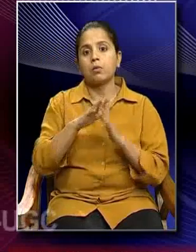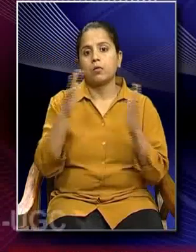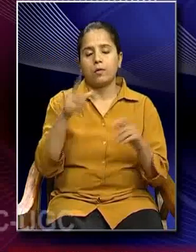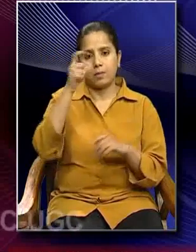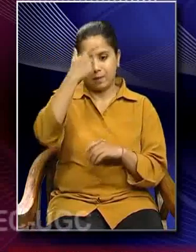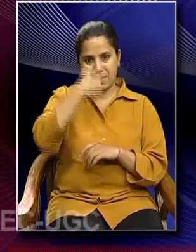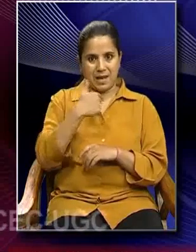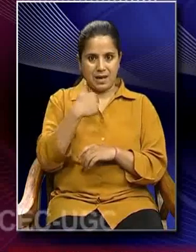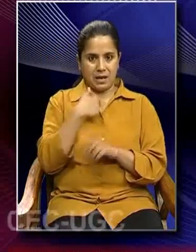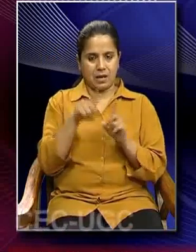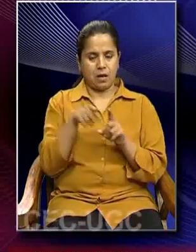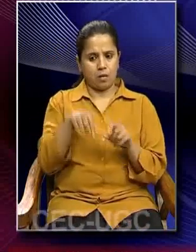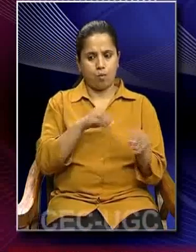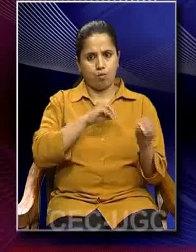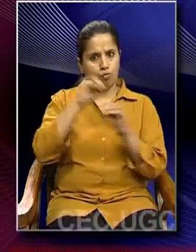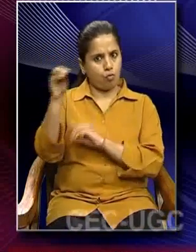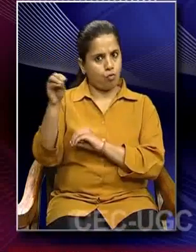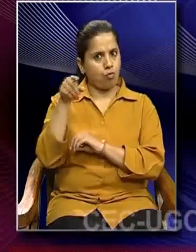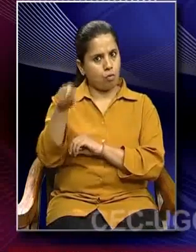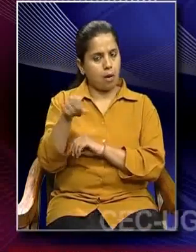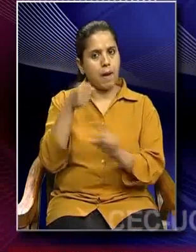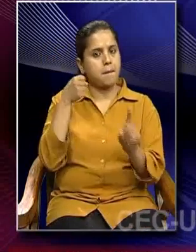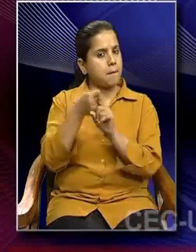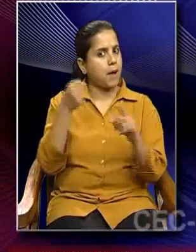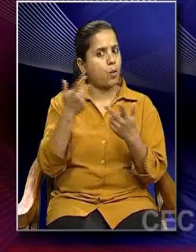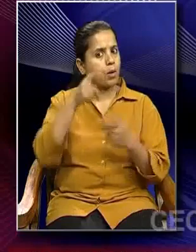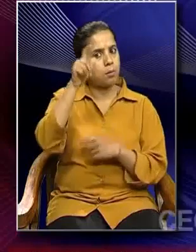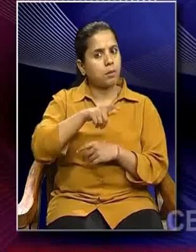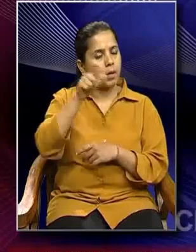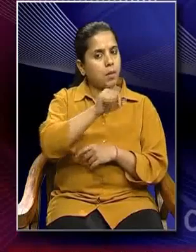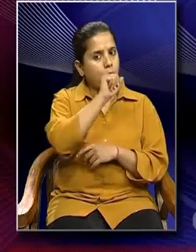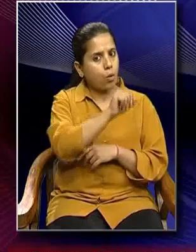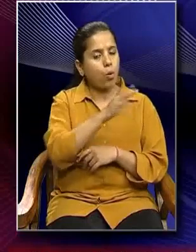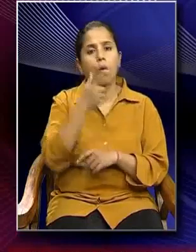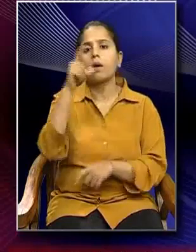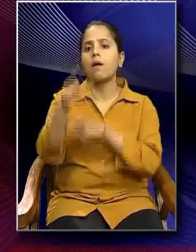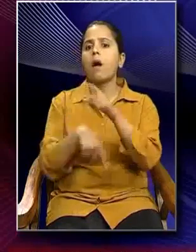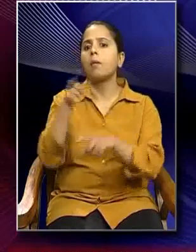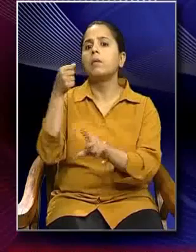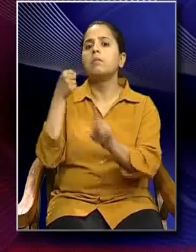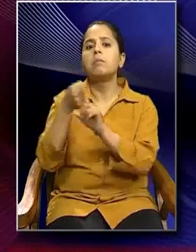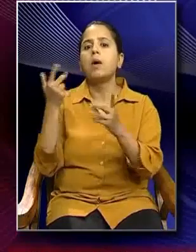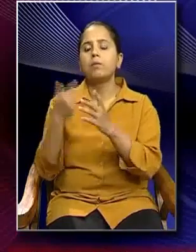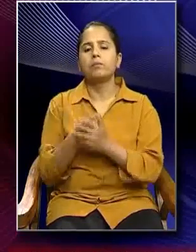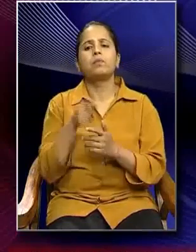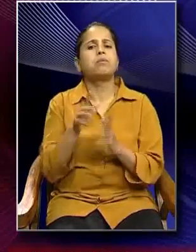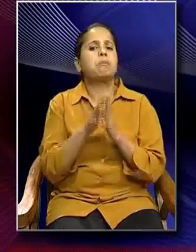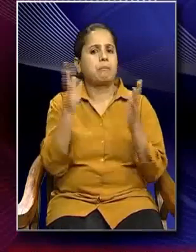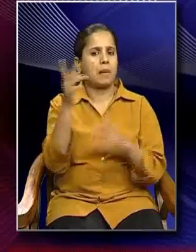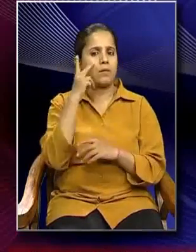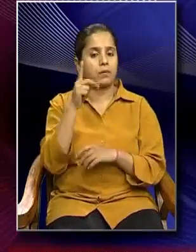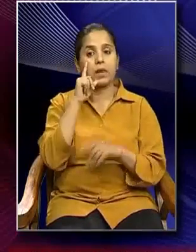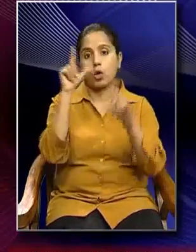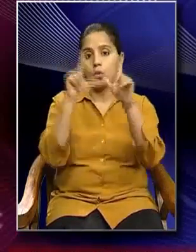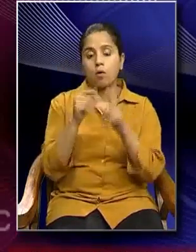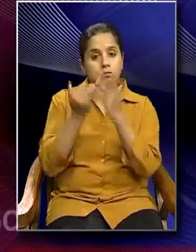if you look at how migration is impacting these individuals and the firms who are hiring them, so by and large evidence